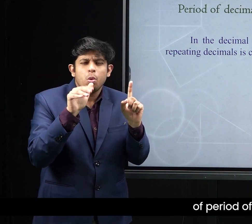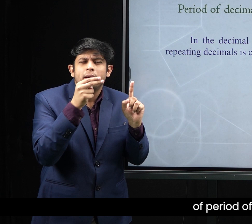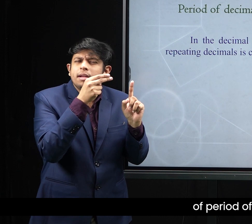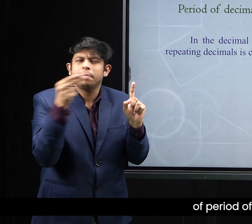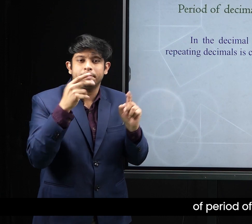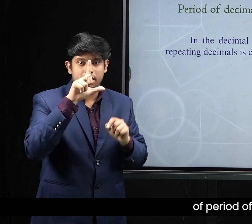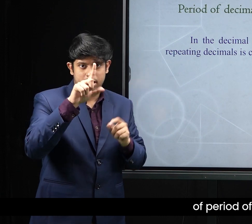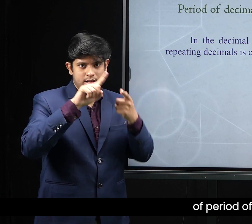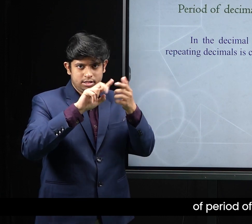decimals.